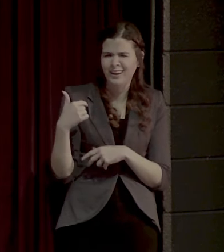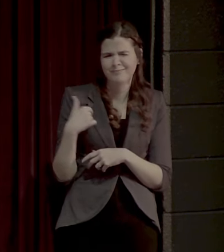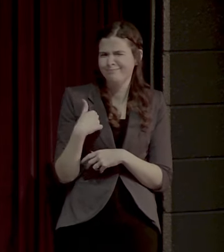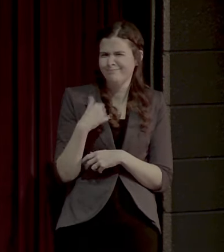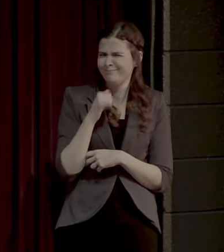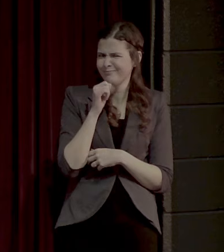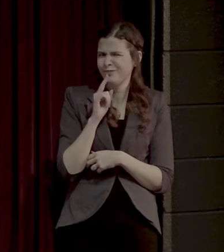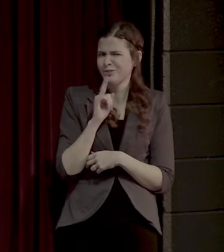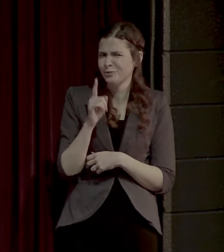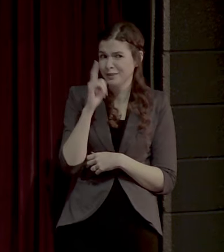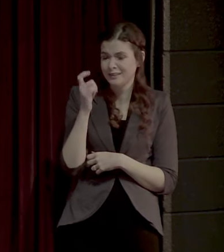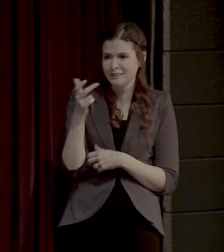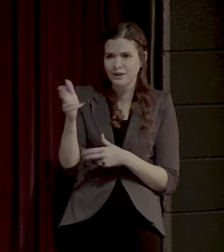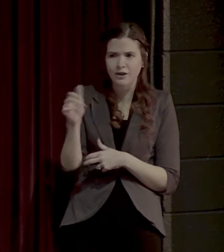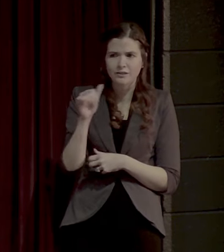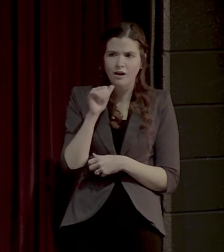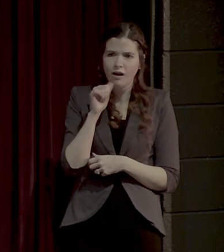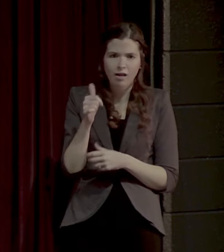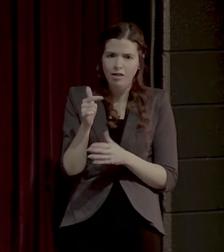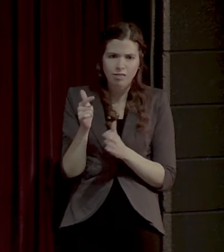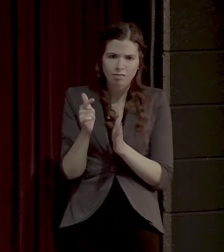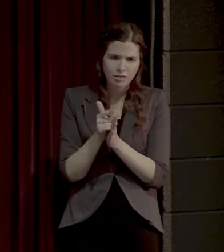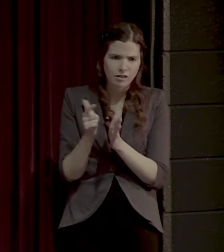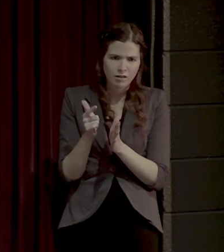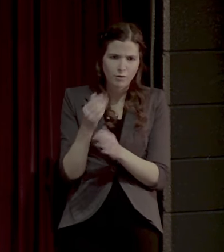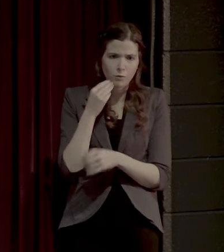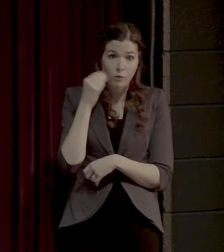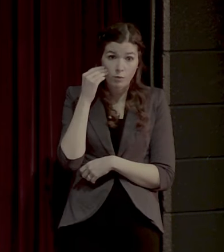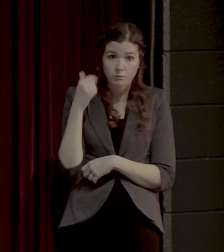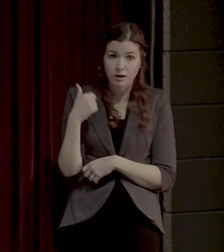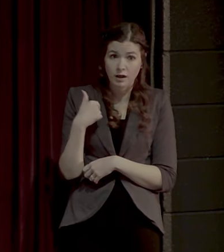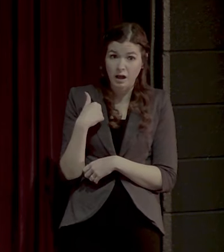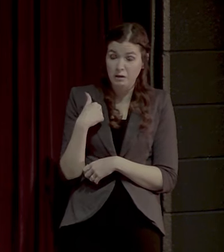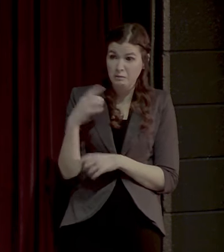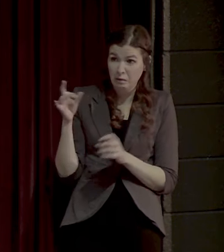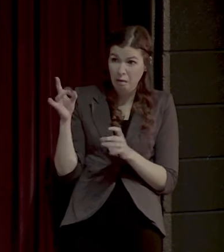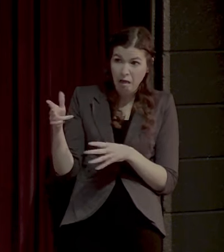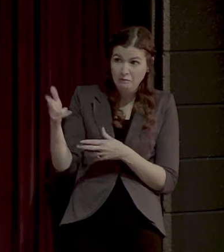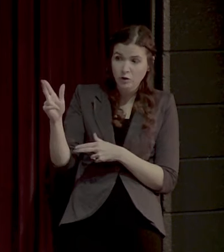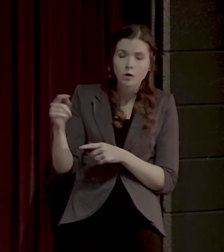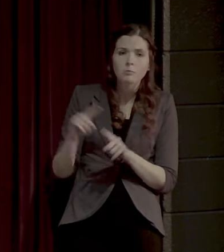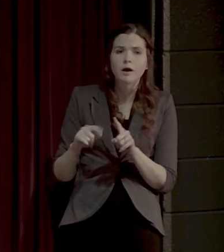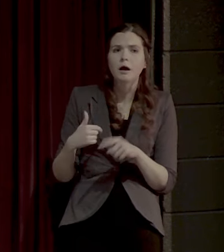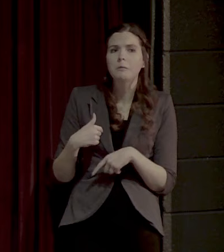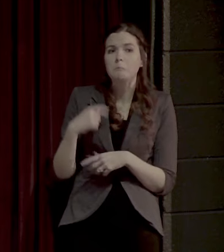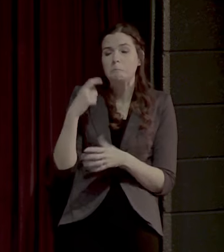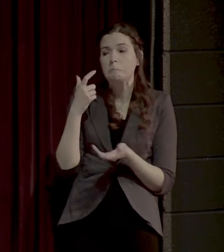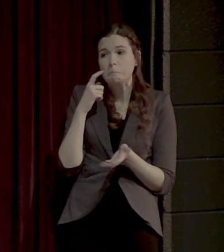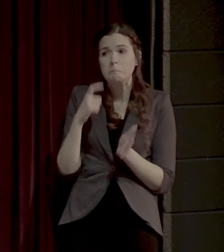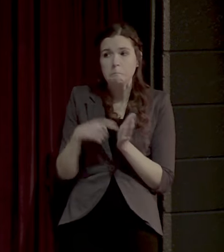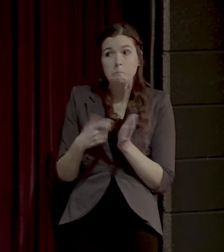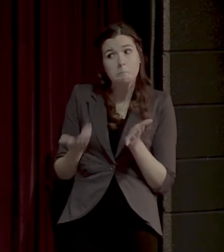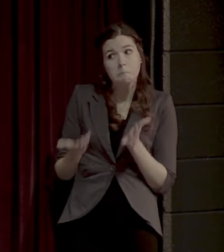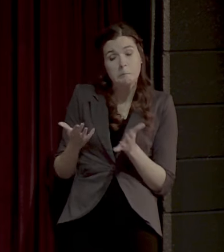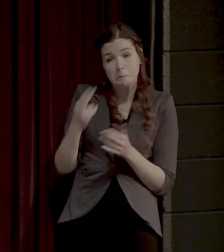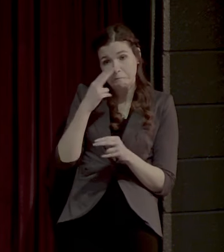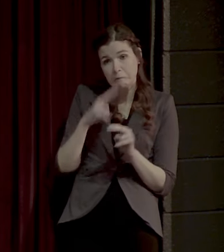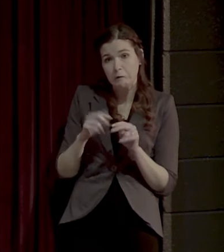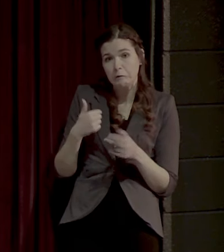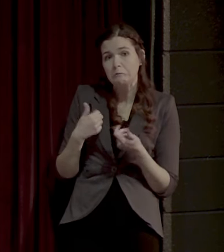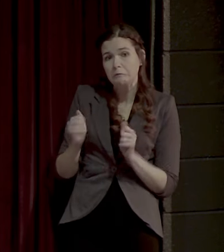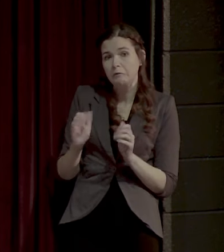because guns aren't actually legal back home, I was a horrendous shot, but I definitely saw the appeal and would try it again.